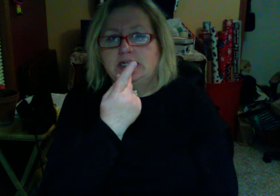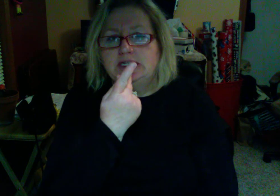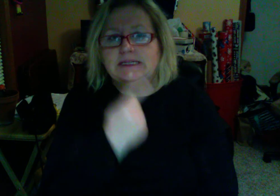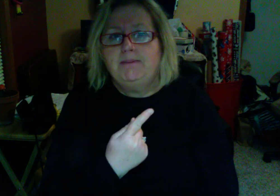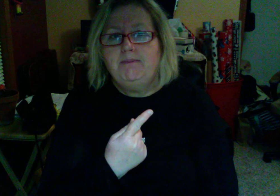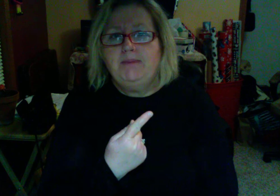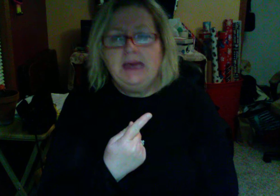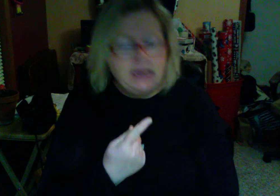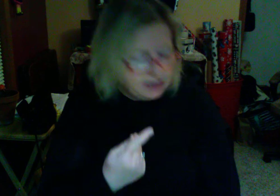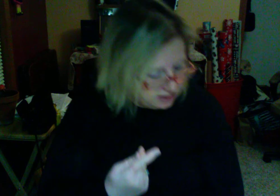touches pink.